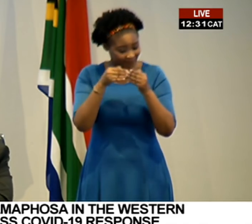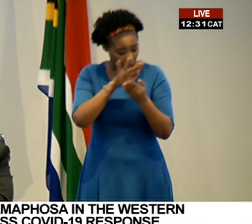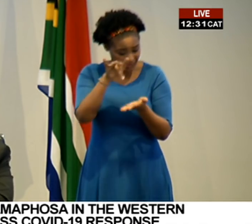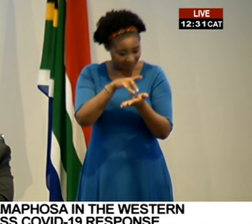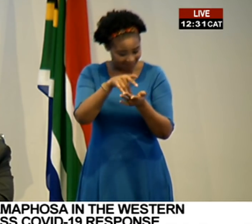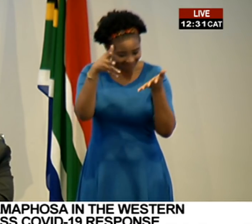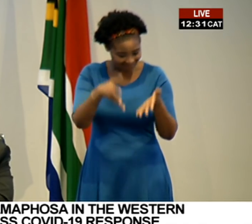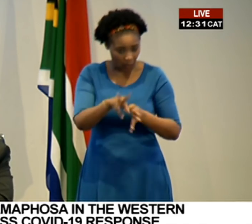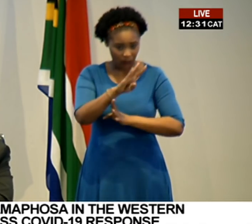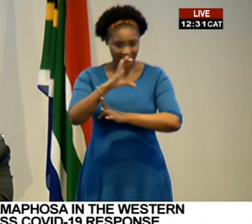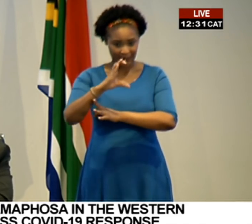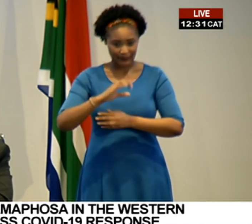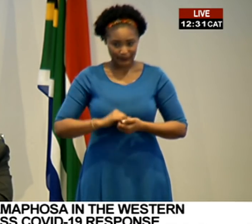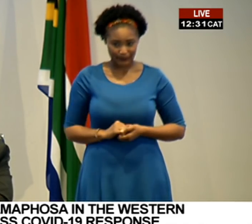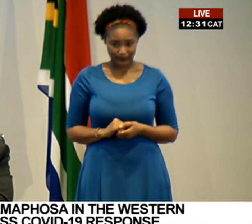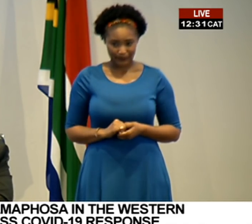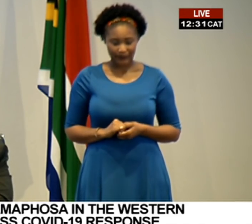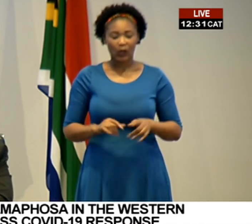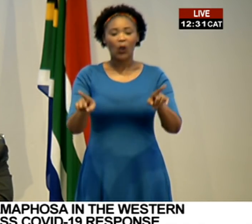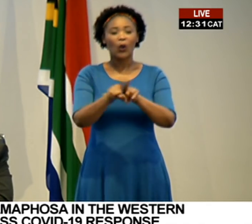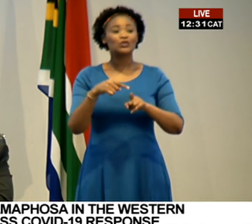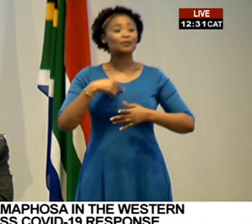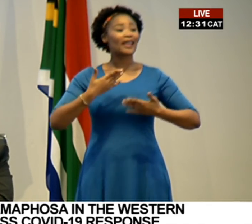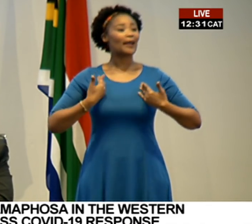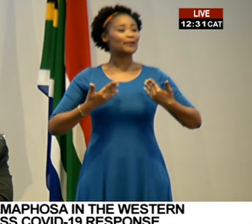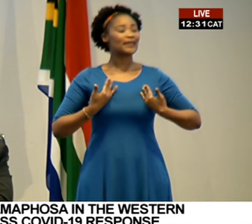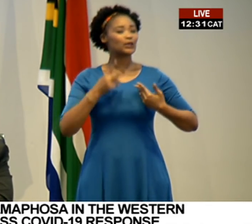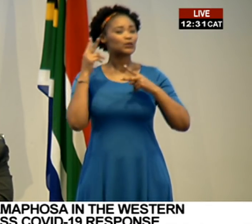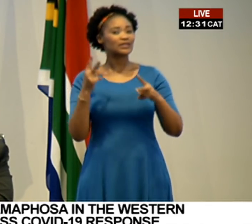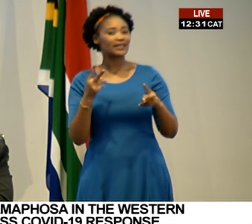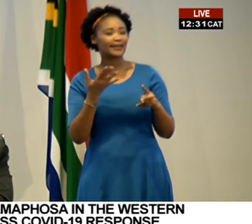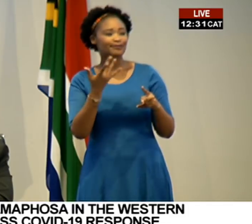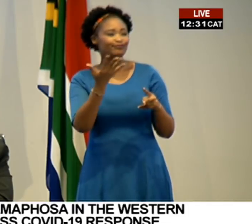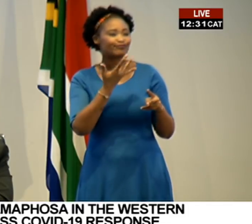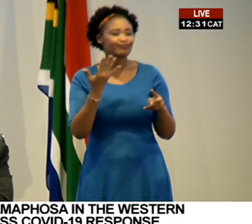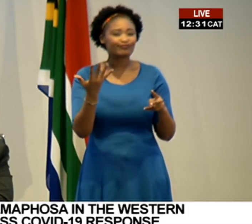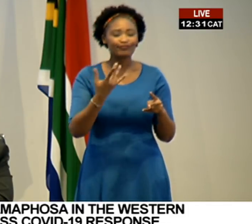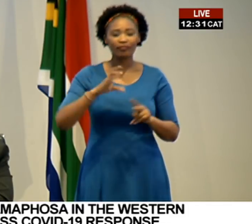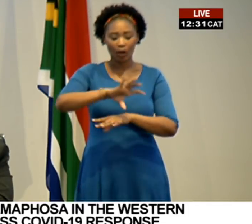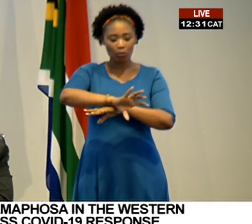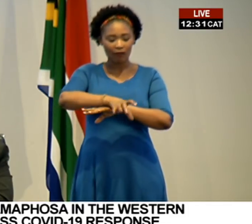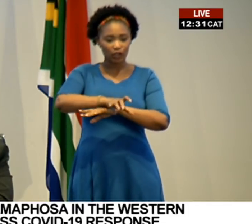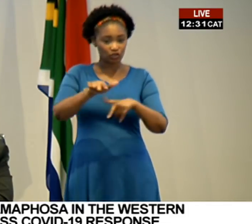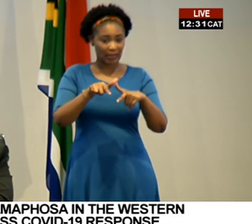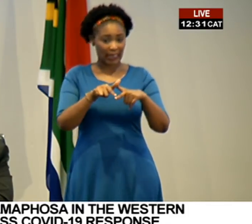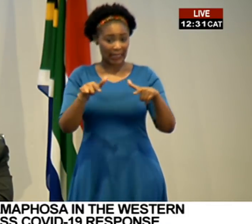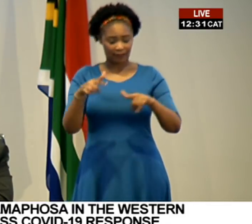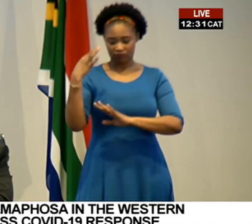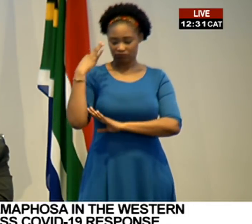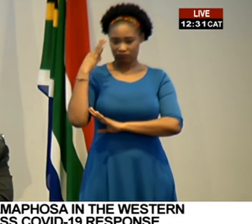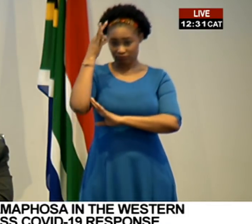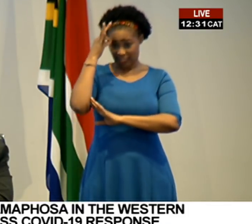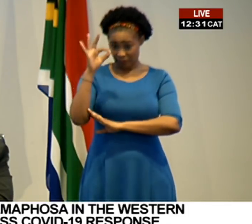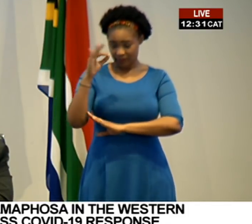the Western Cape. I'm also pleased to see that at the provincial level, the government